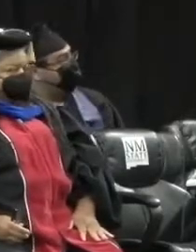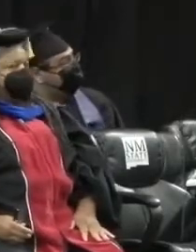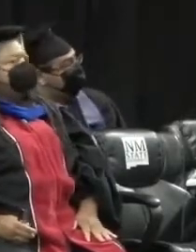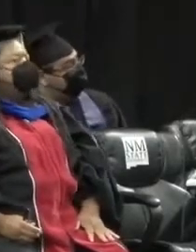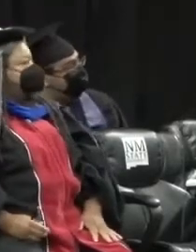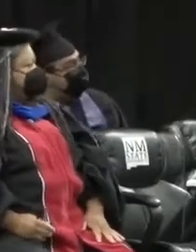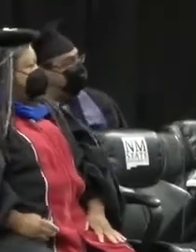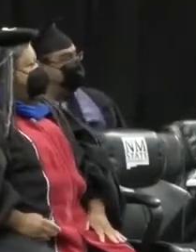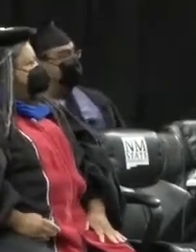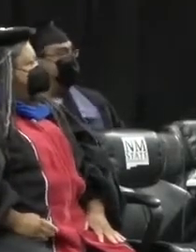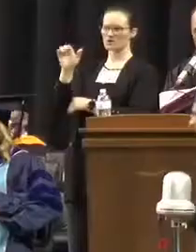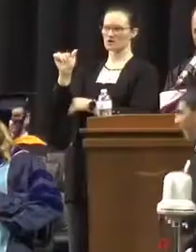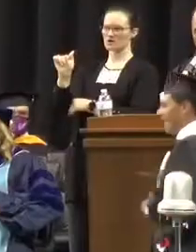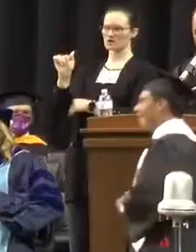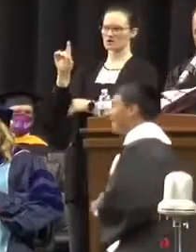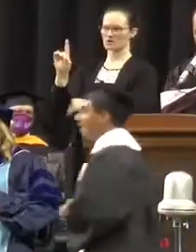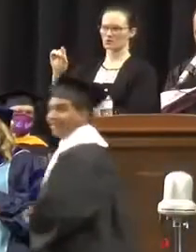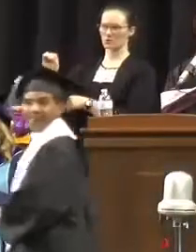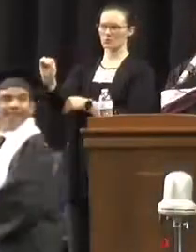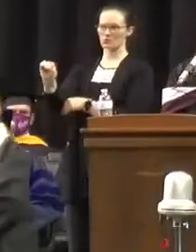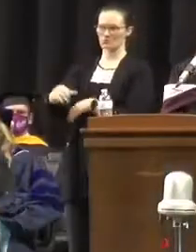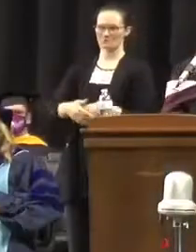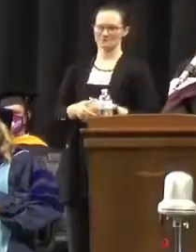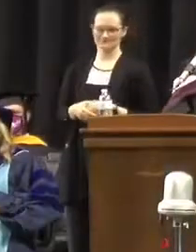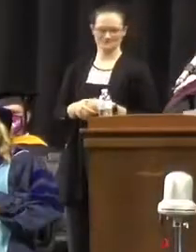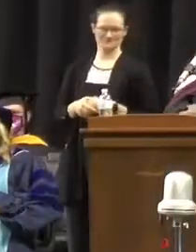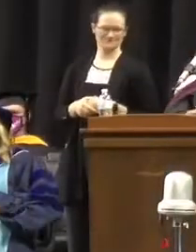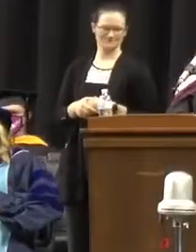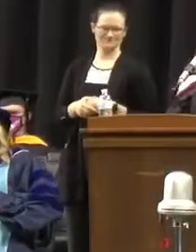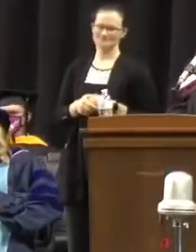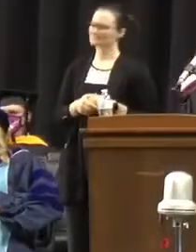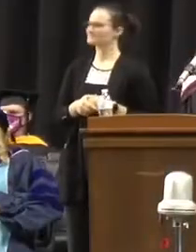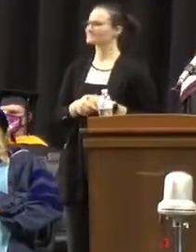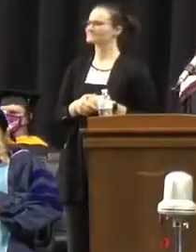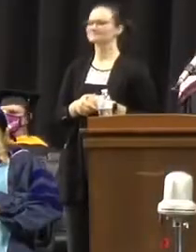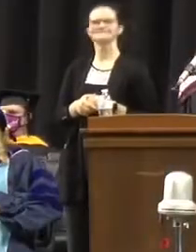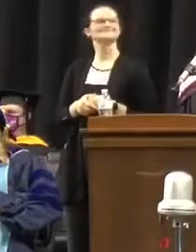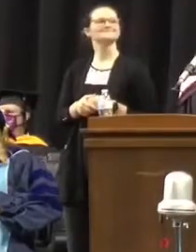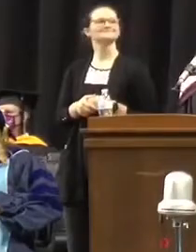Joseph Ethan Jude Jurado.